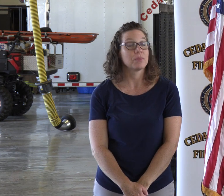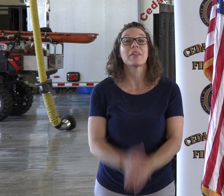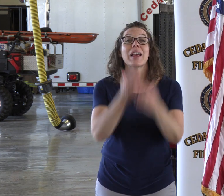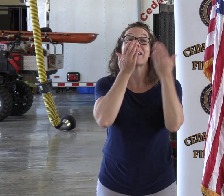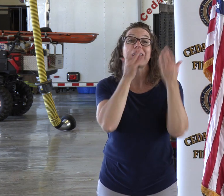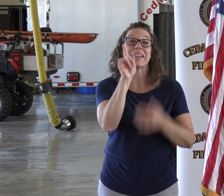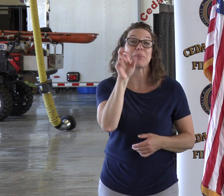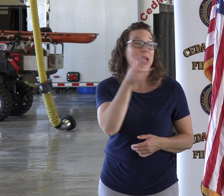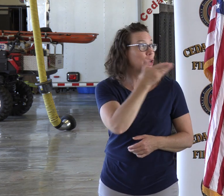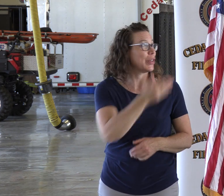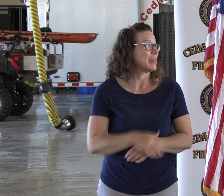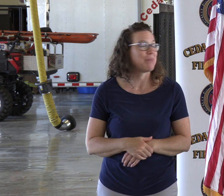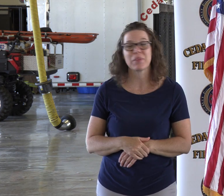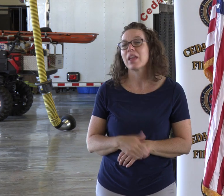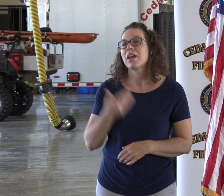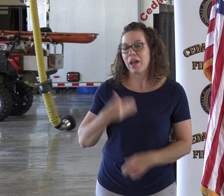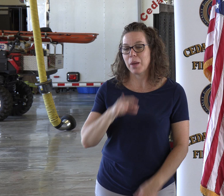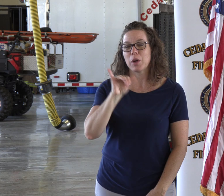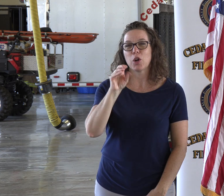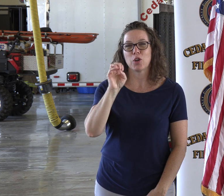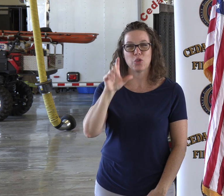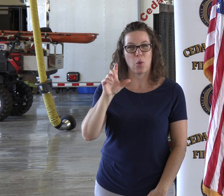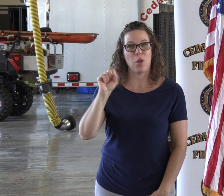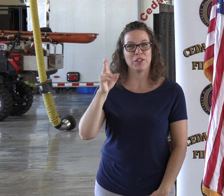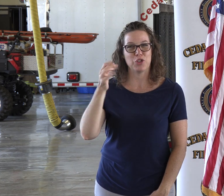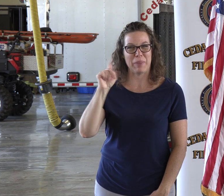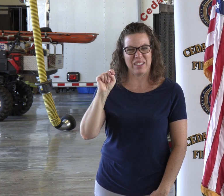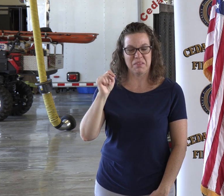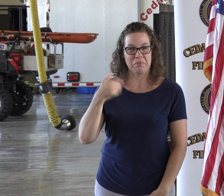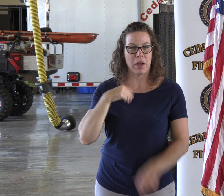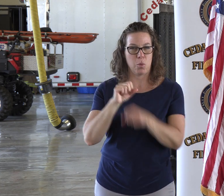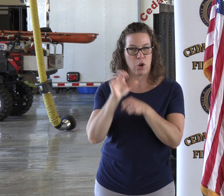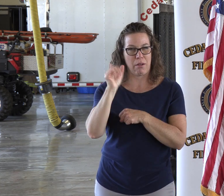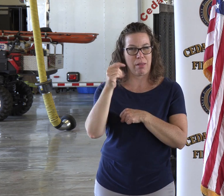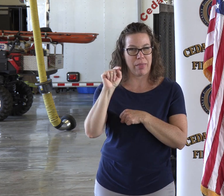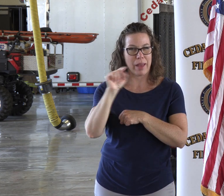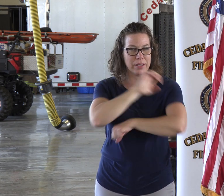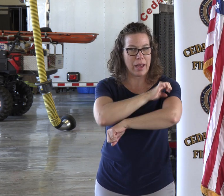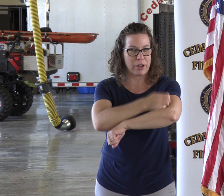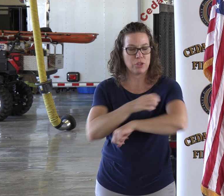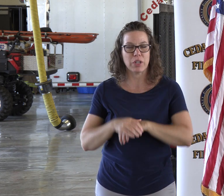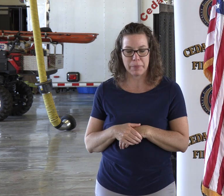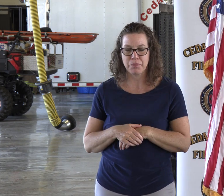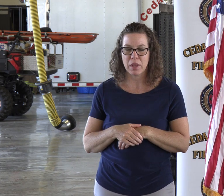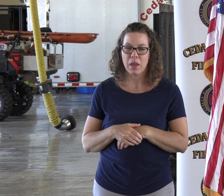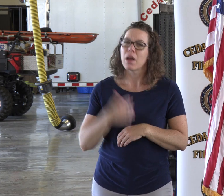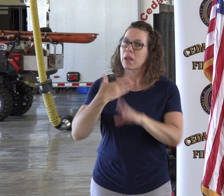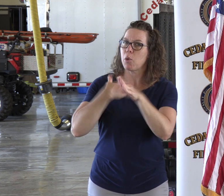Thanks, Mayor Hart. Again, I'm Joel Schmidt with Alliant Energy. Before I jump in with a restoration